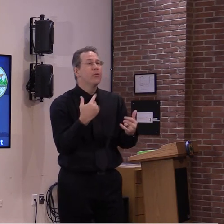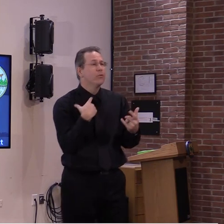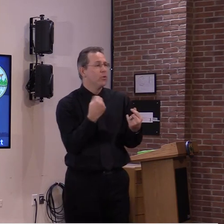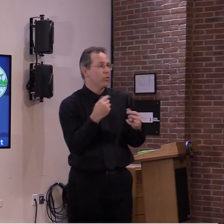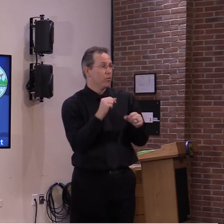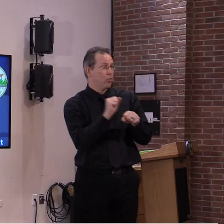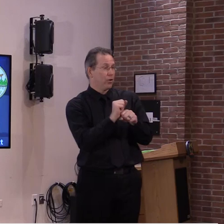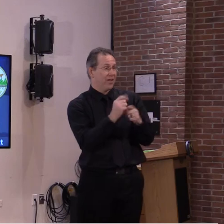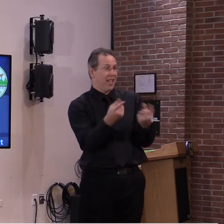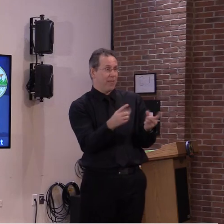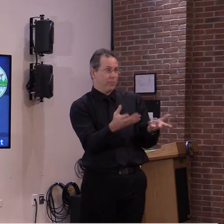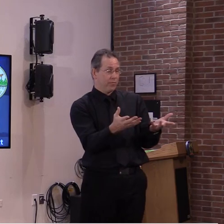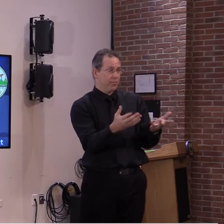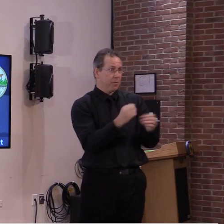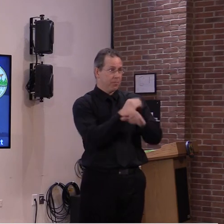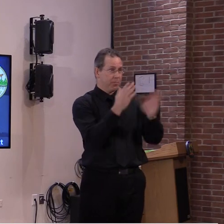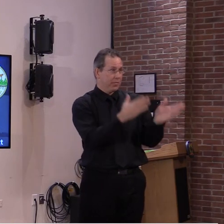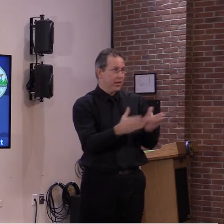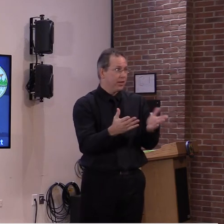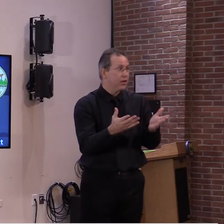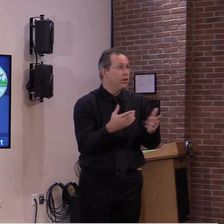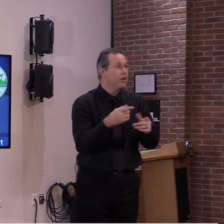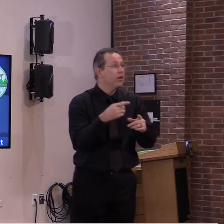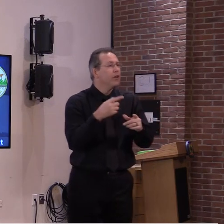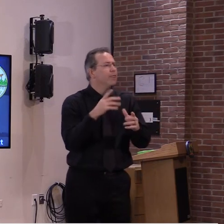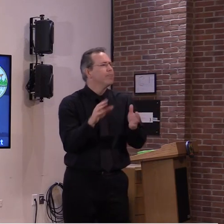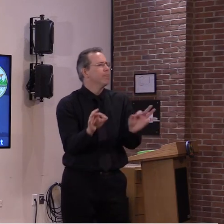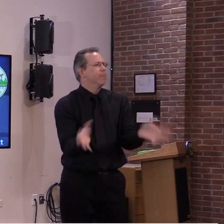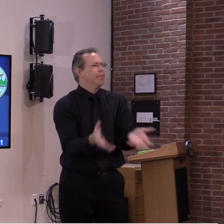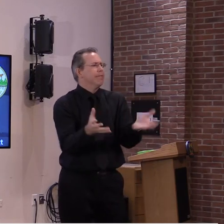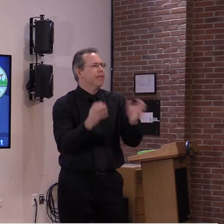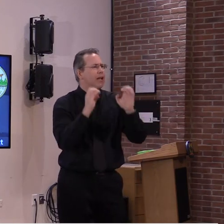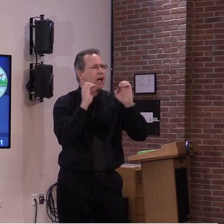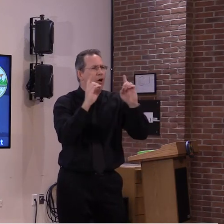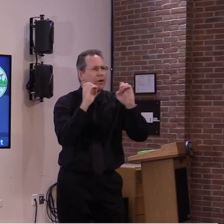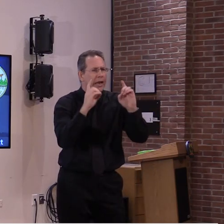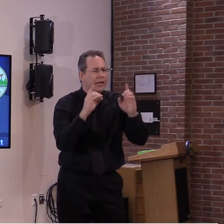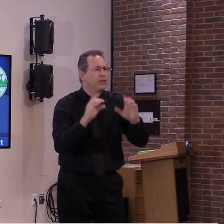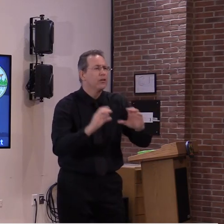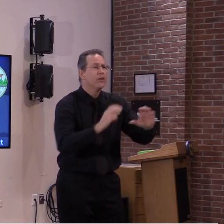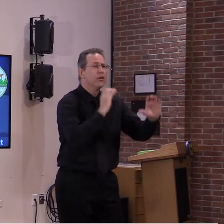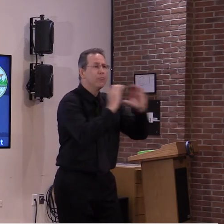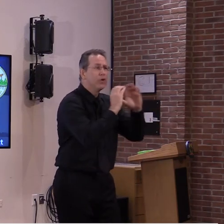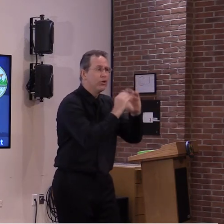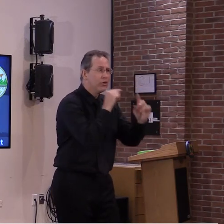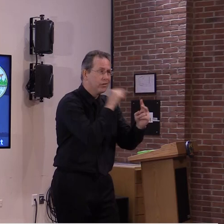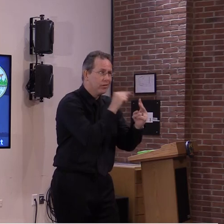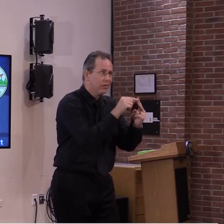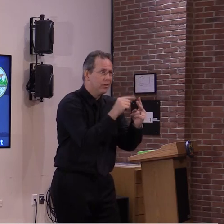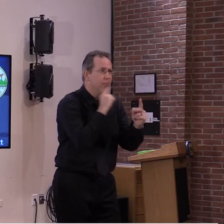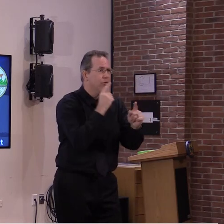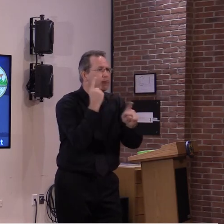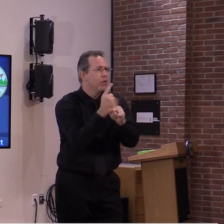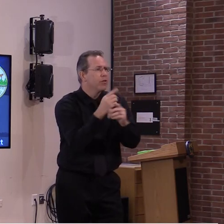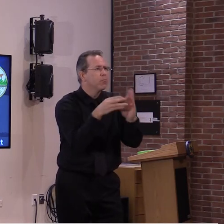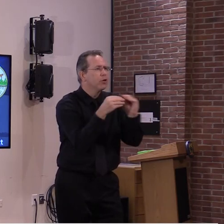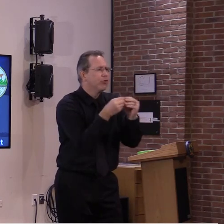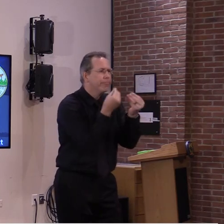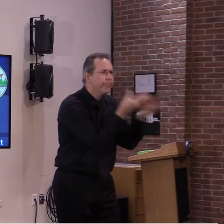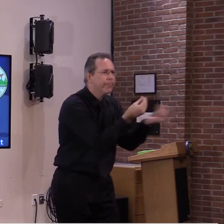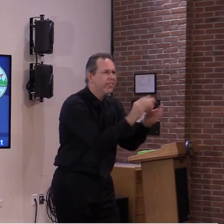is education, communication, appropriate messaging, appropriate